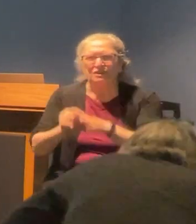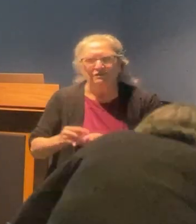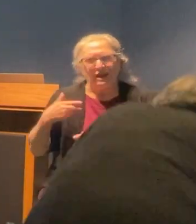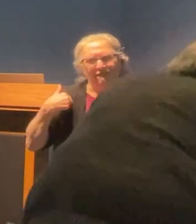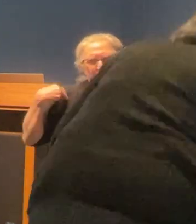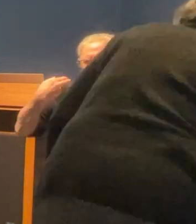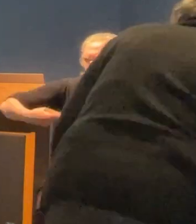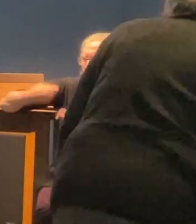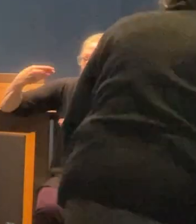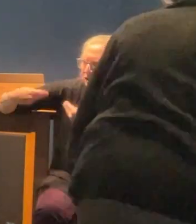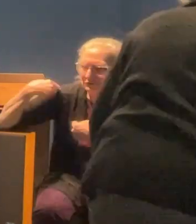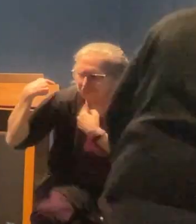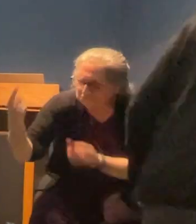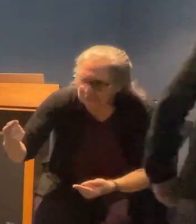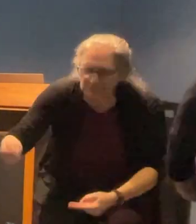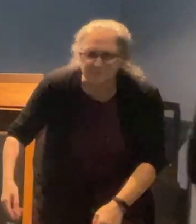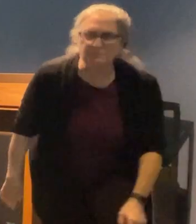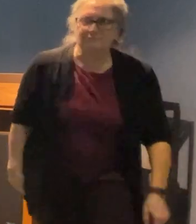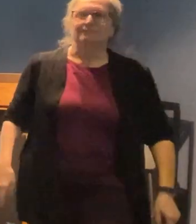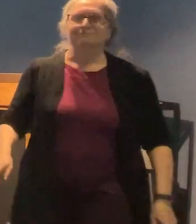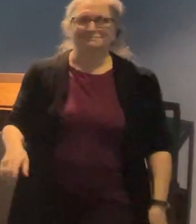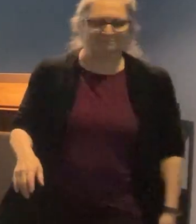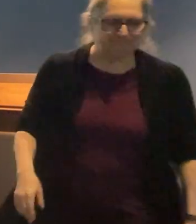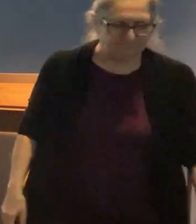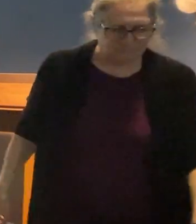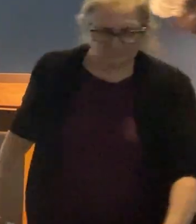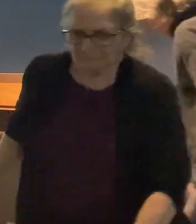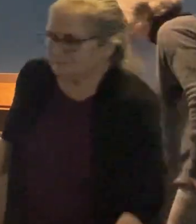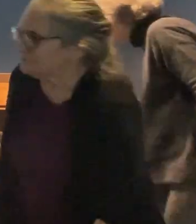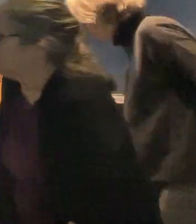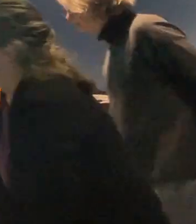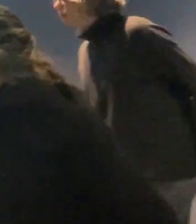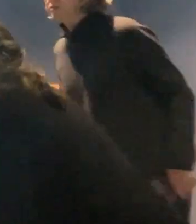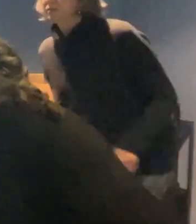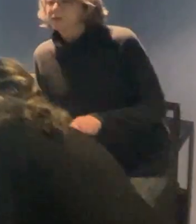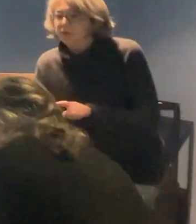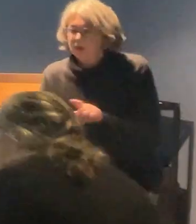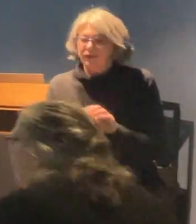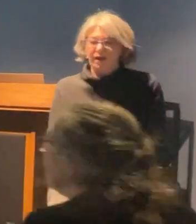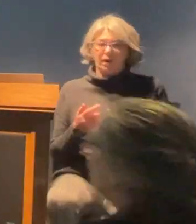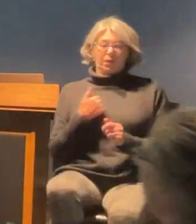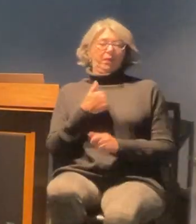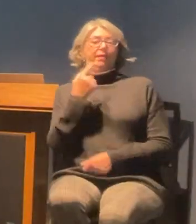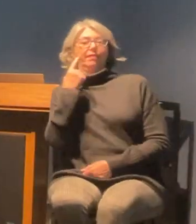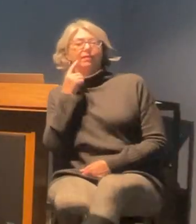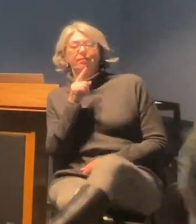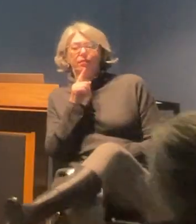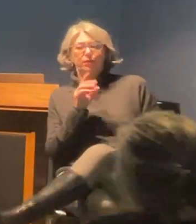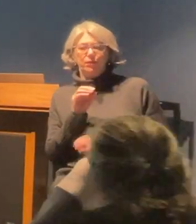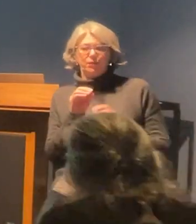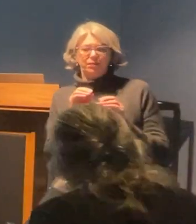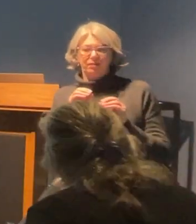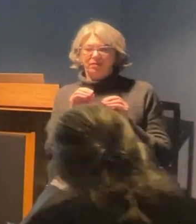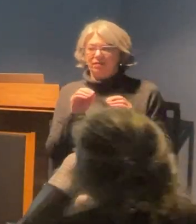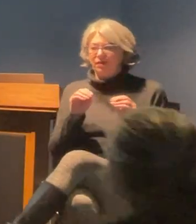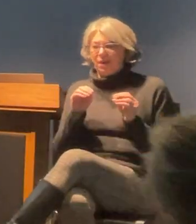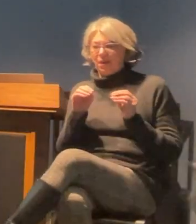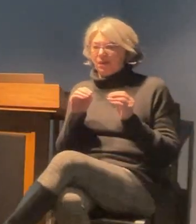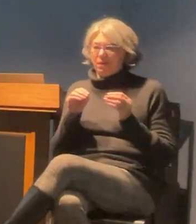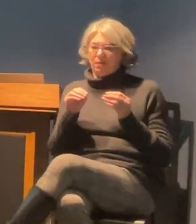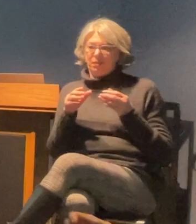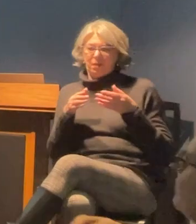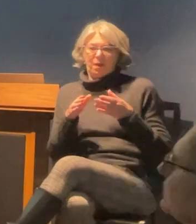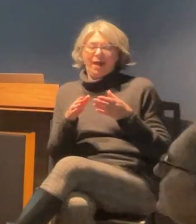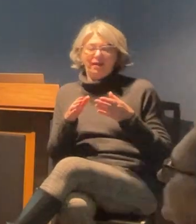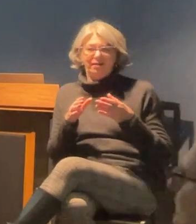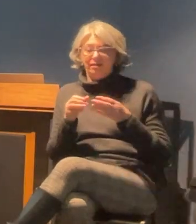generations. Yeah, it's true. And I think also it's about the way we think. Like there is no away, like